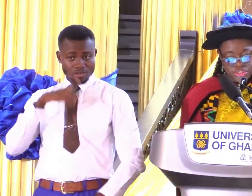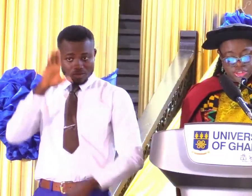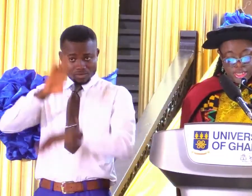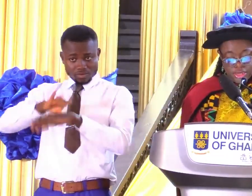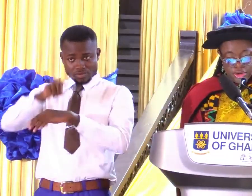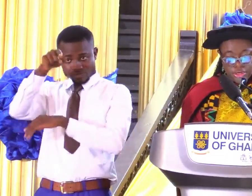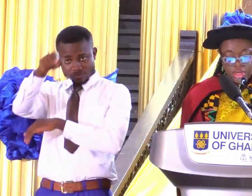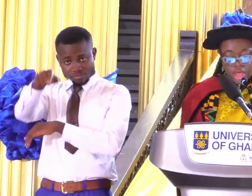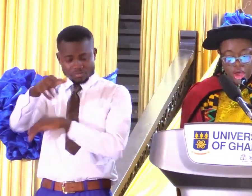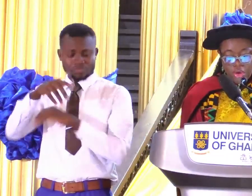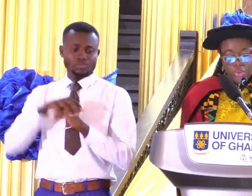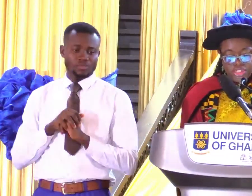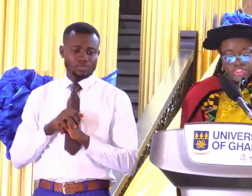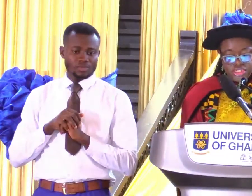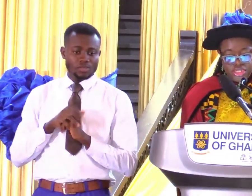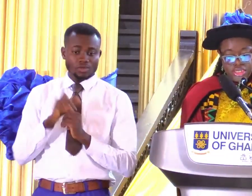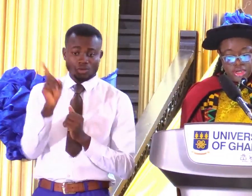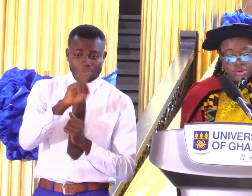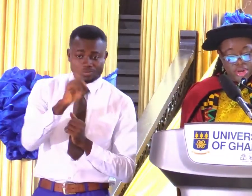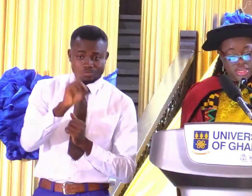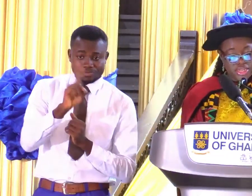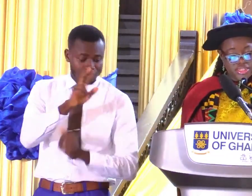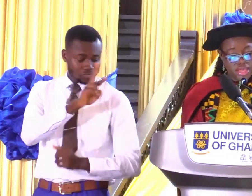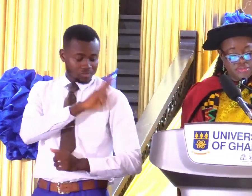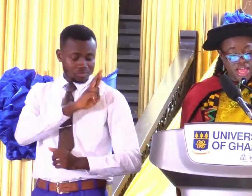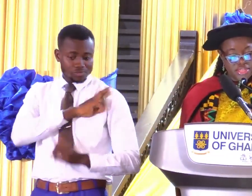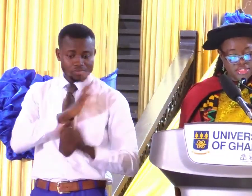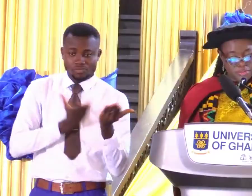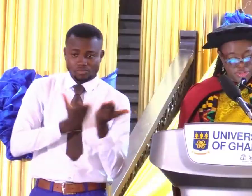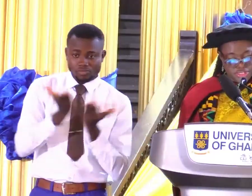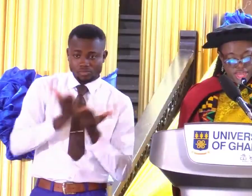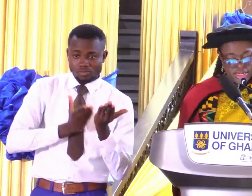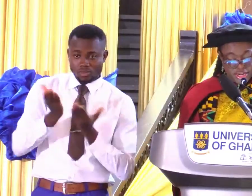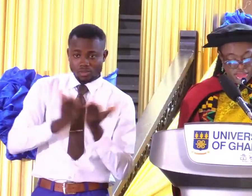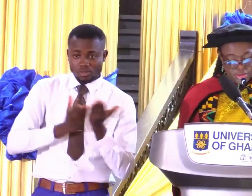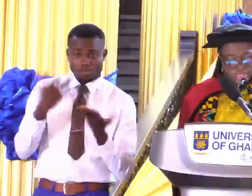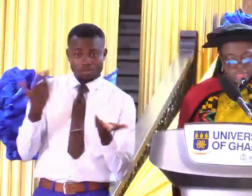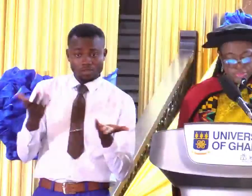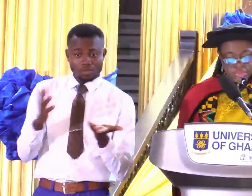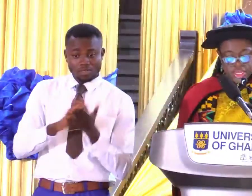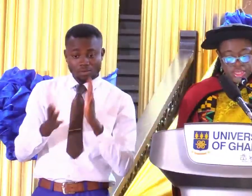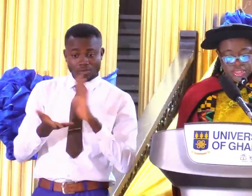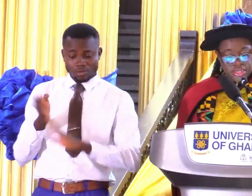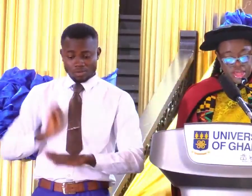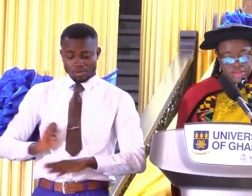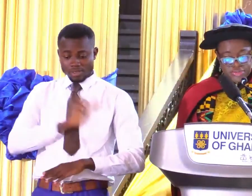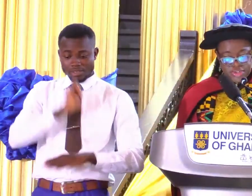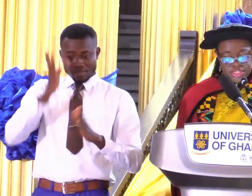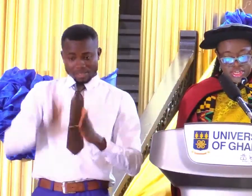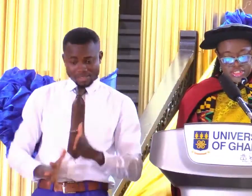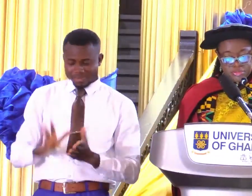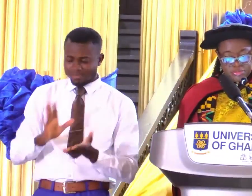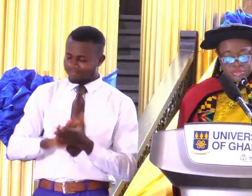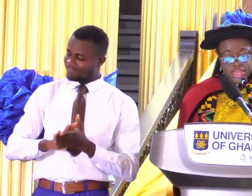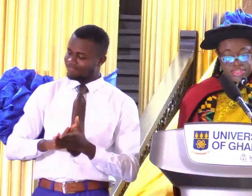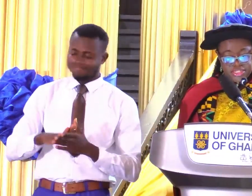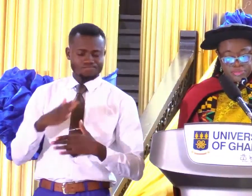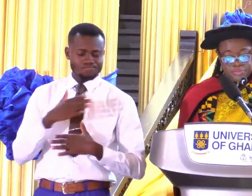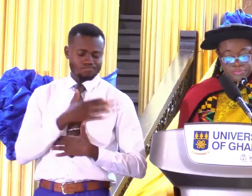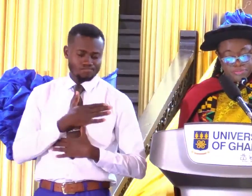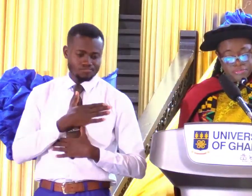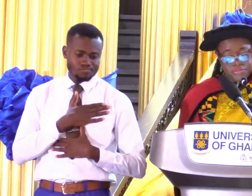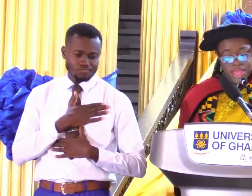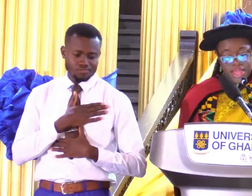Church, Legon, where she currently serves as the presiding elder. She loves evangelism and